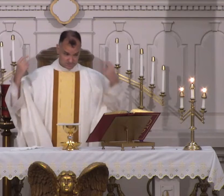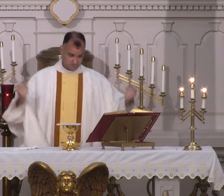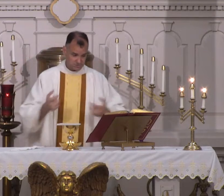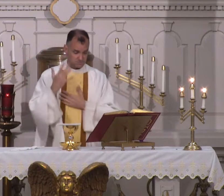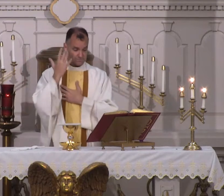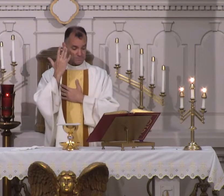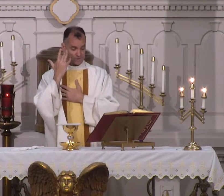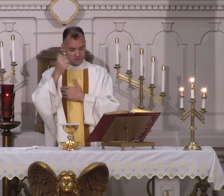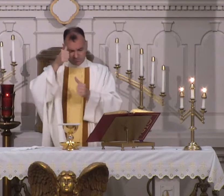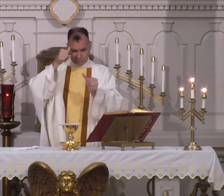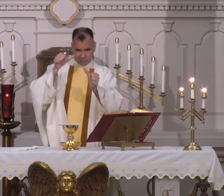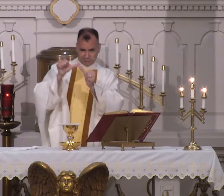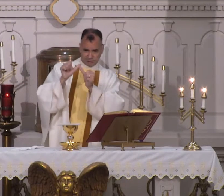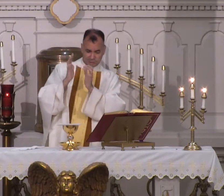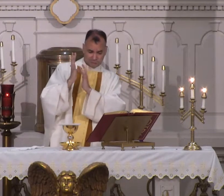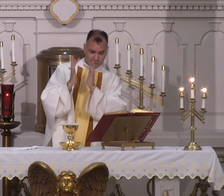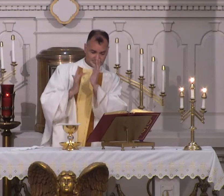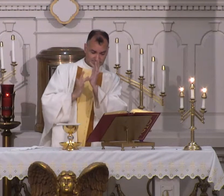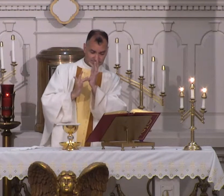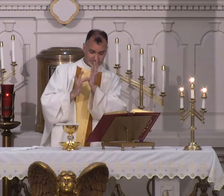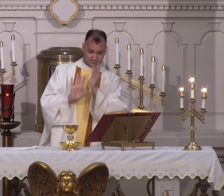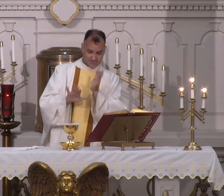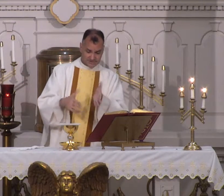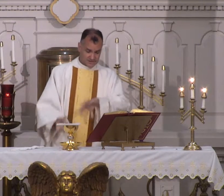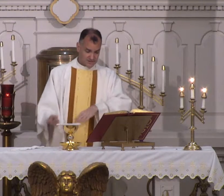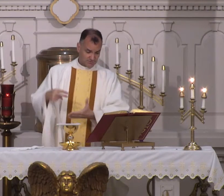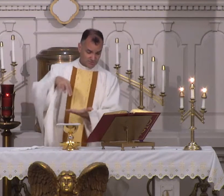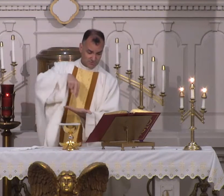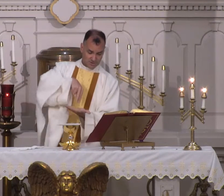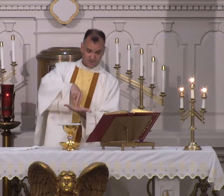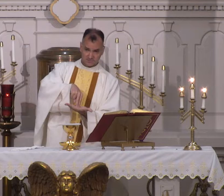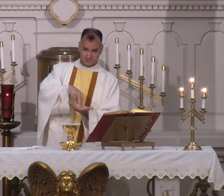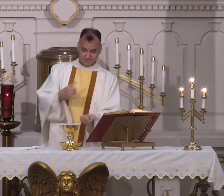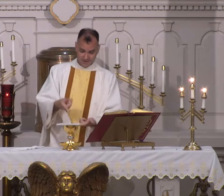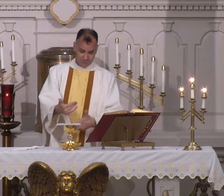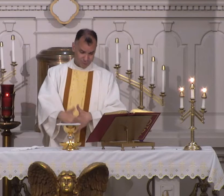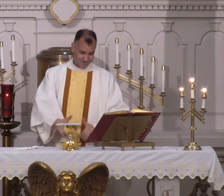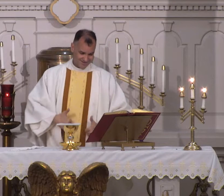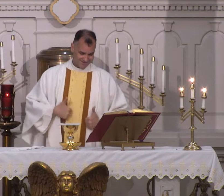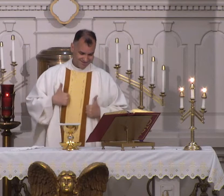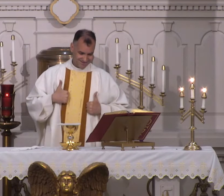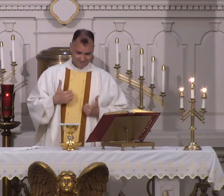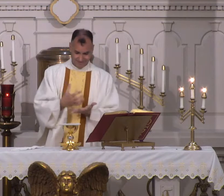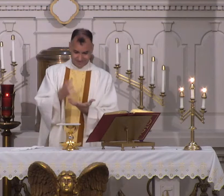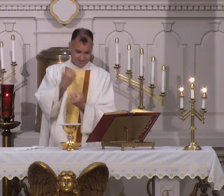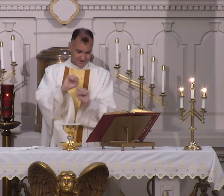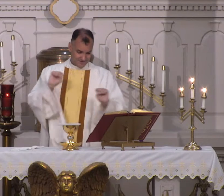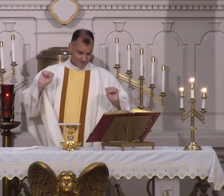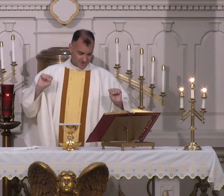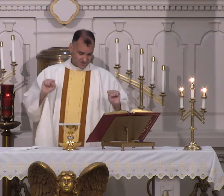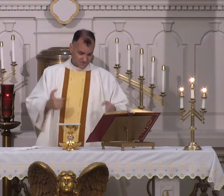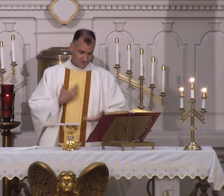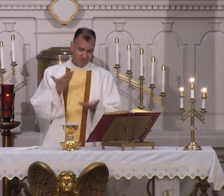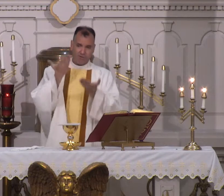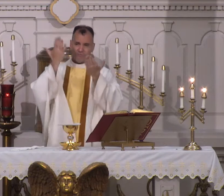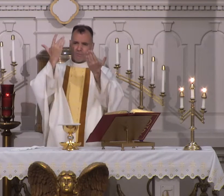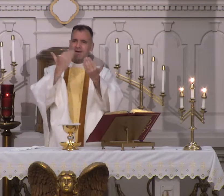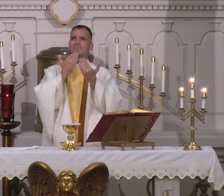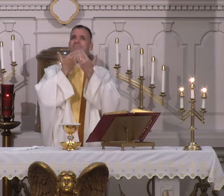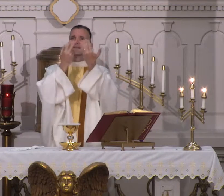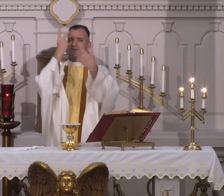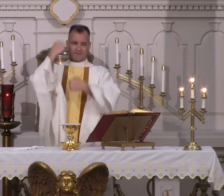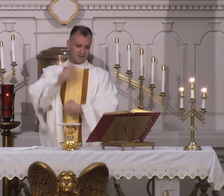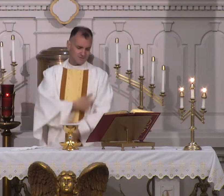Therefore, as we celebrate the memorial of his death and resurrection, we offer you, Lord, the bread of life and the chalice of